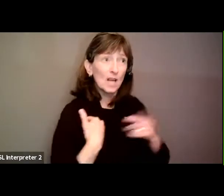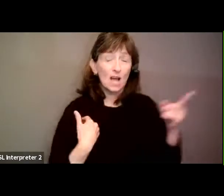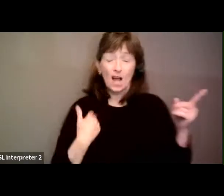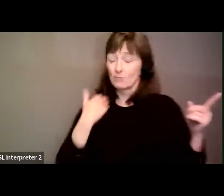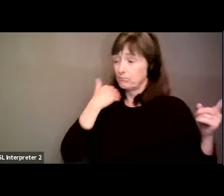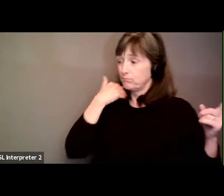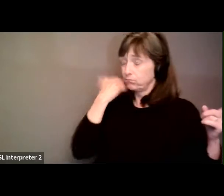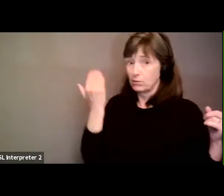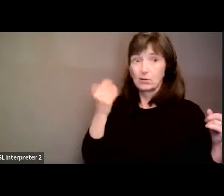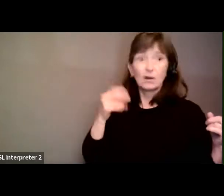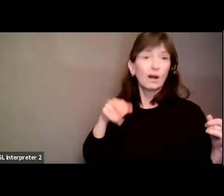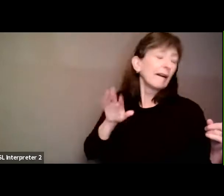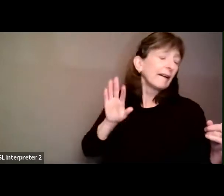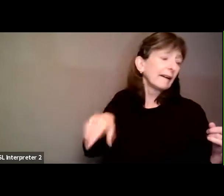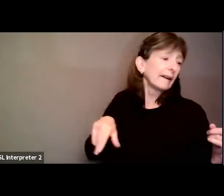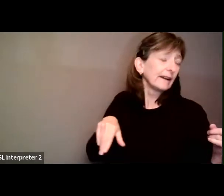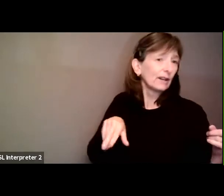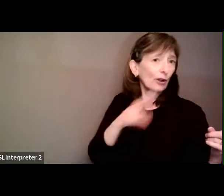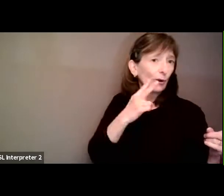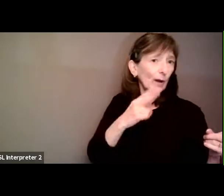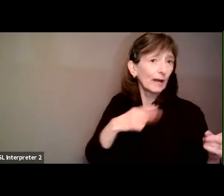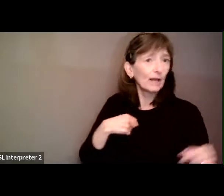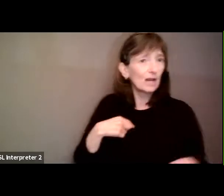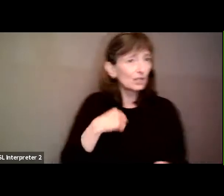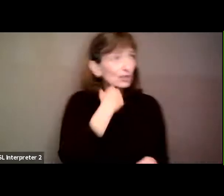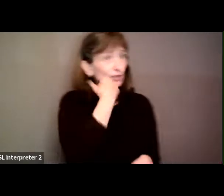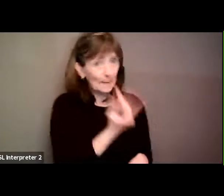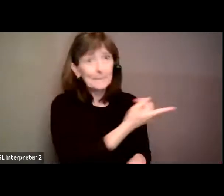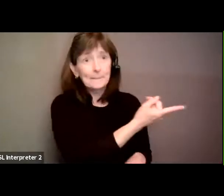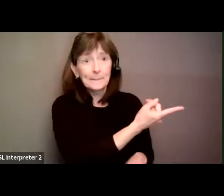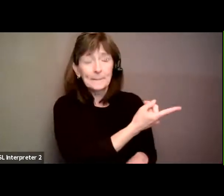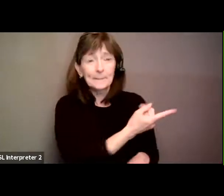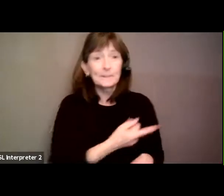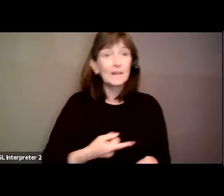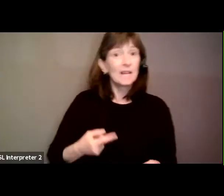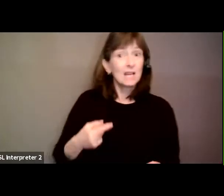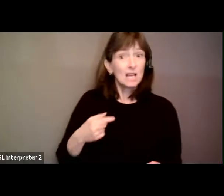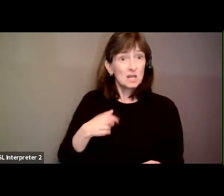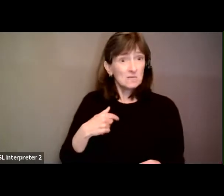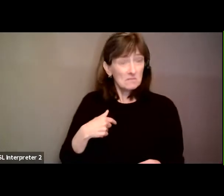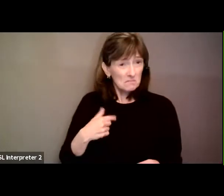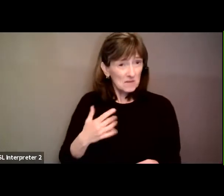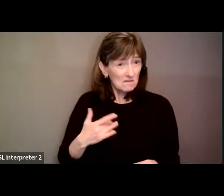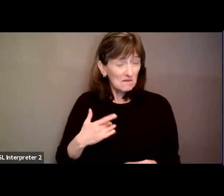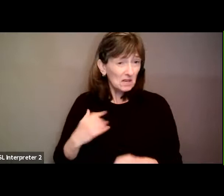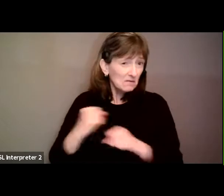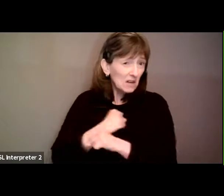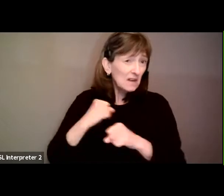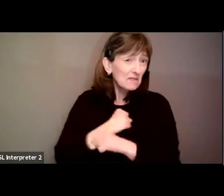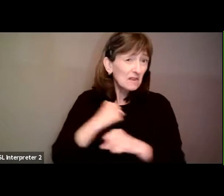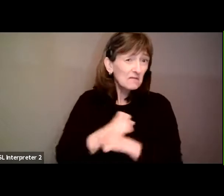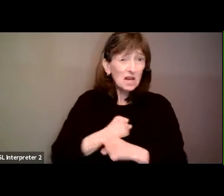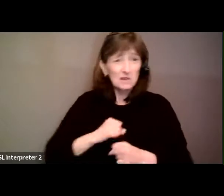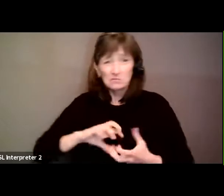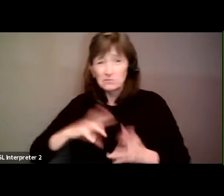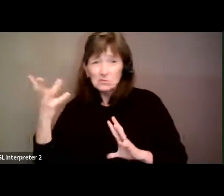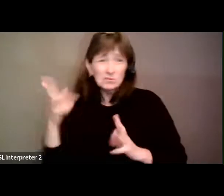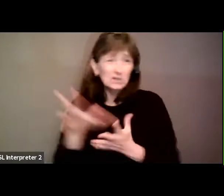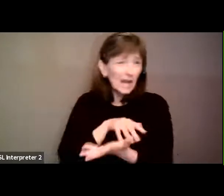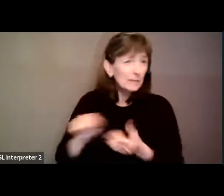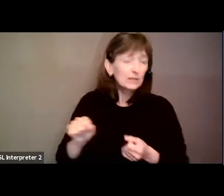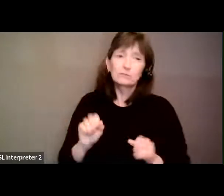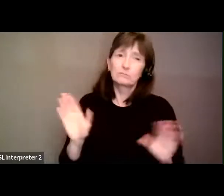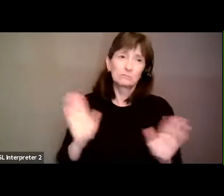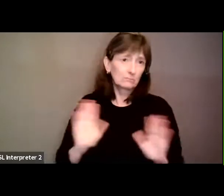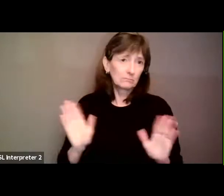away. I don't believe in civil obedience when it comes to fighting fascism. I do believe in the